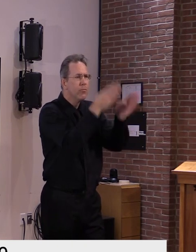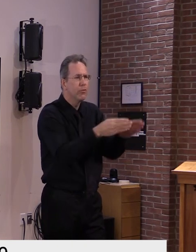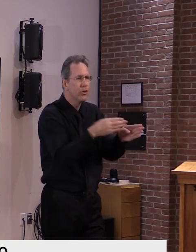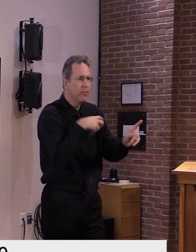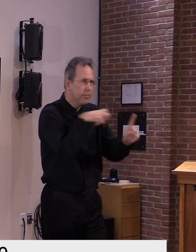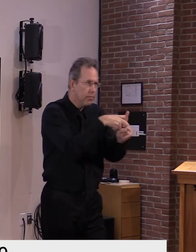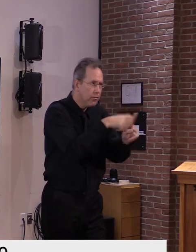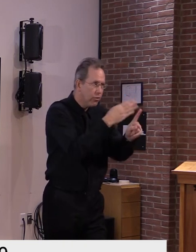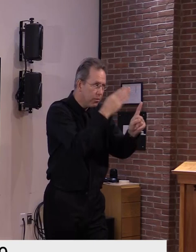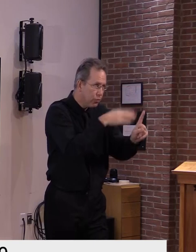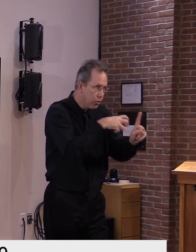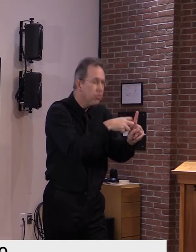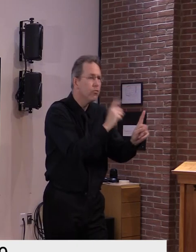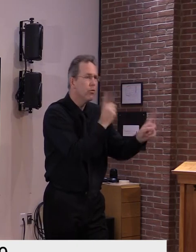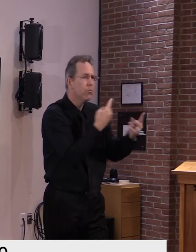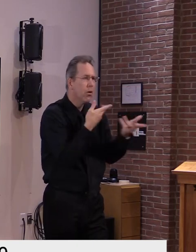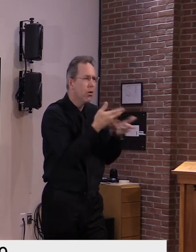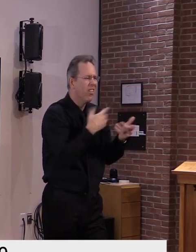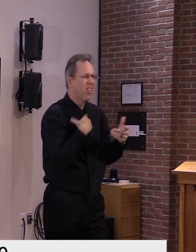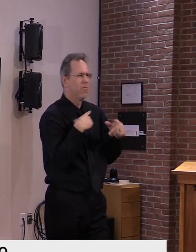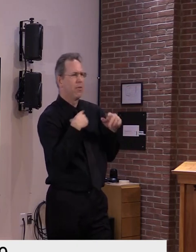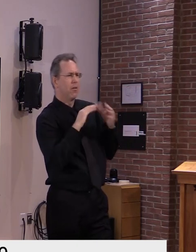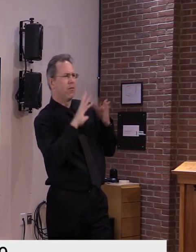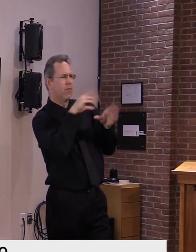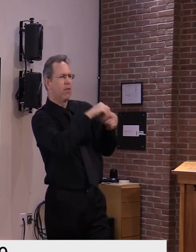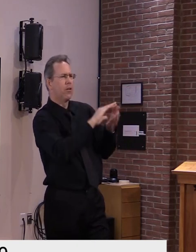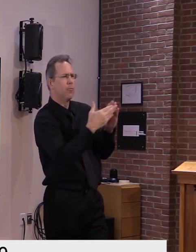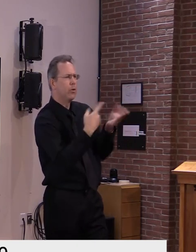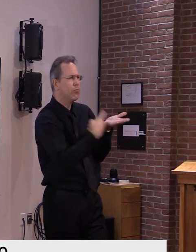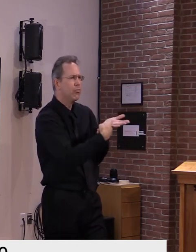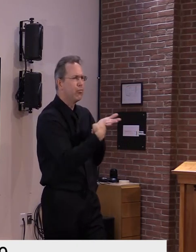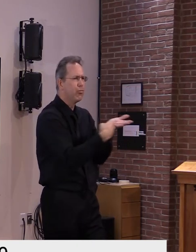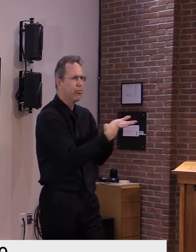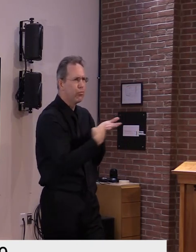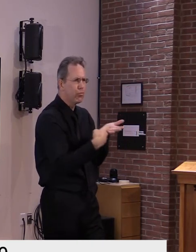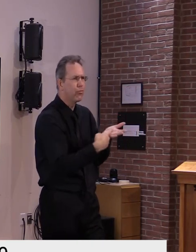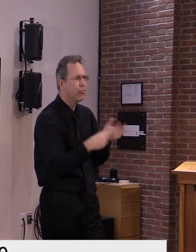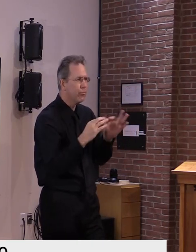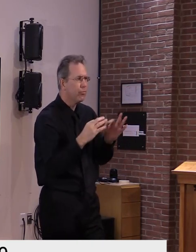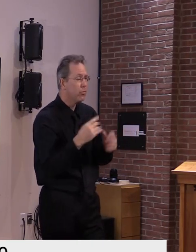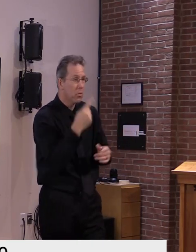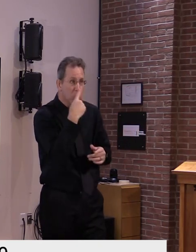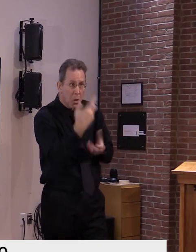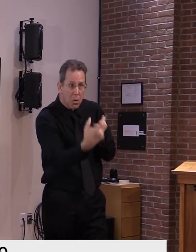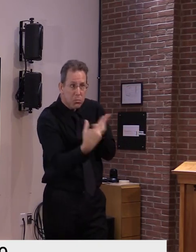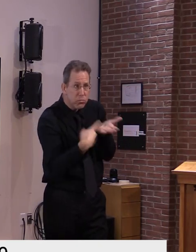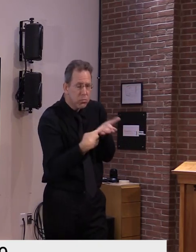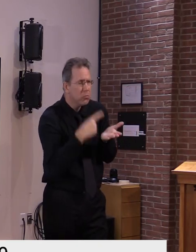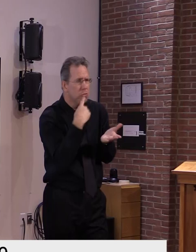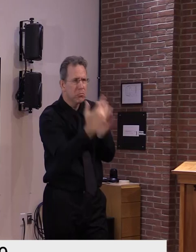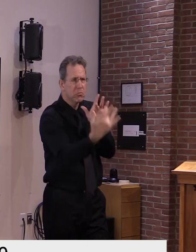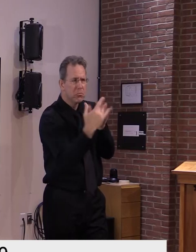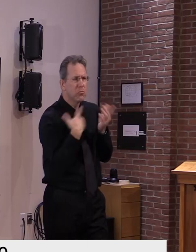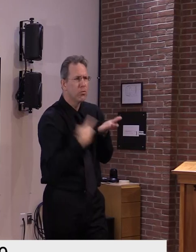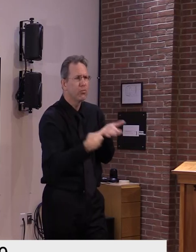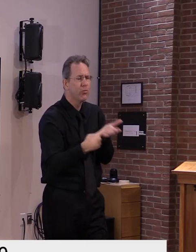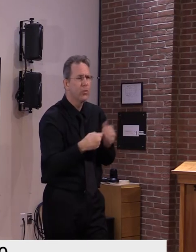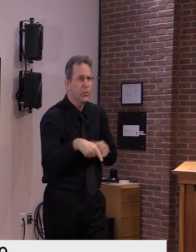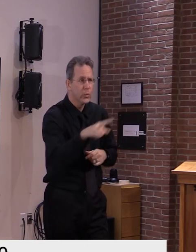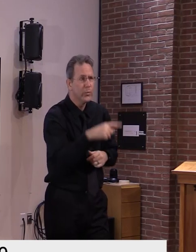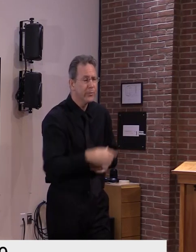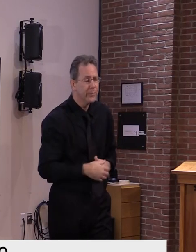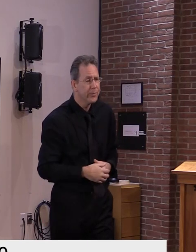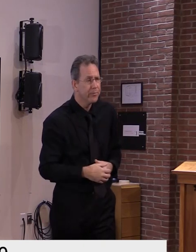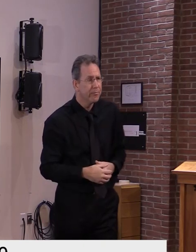tracers. Okay, thank you for that. And one quick follow-up on the texting initiative. The sourcing of those phone numbers, that's literally